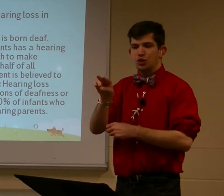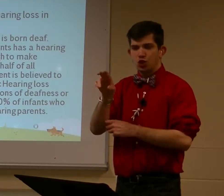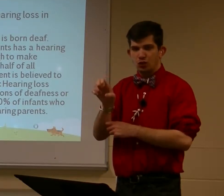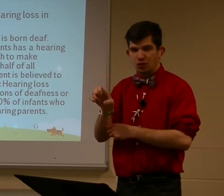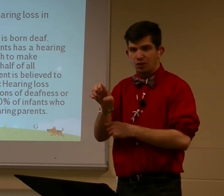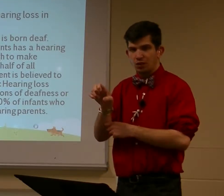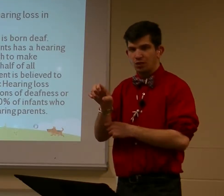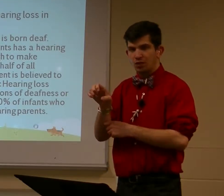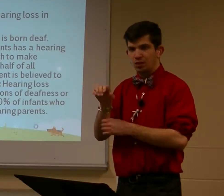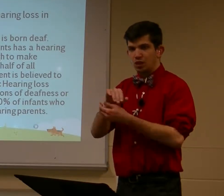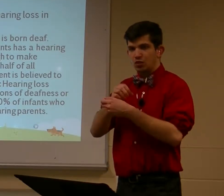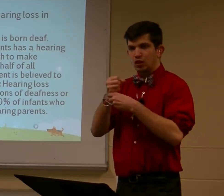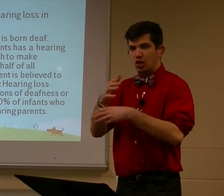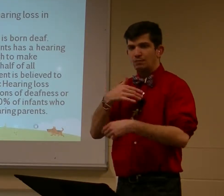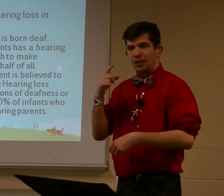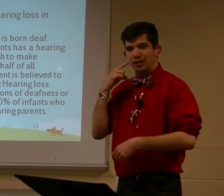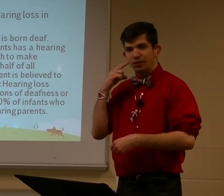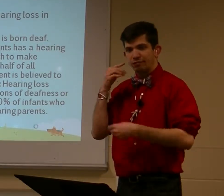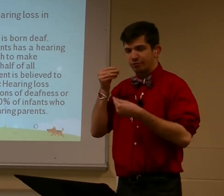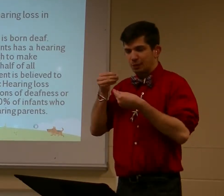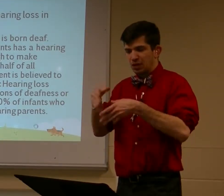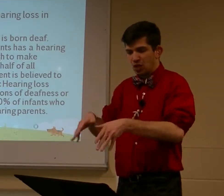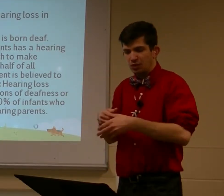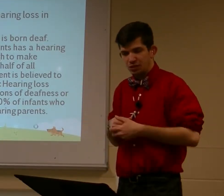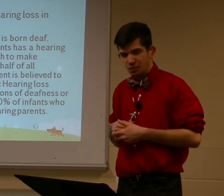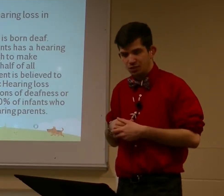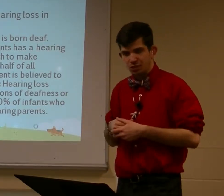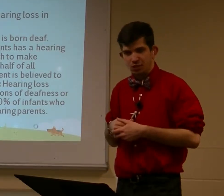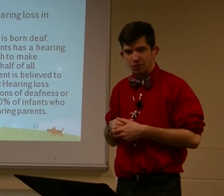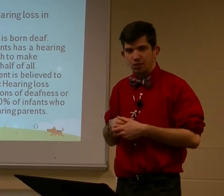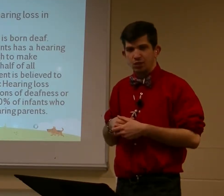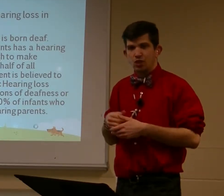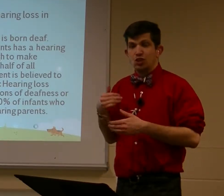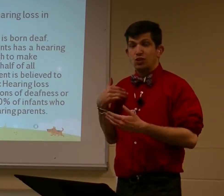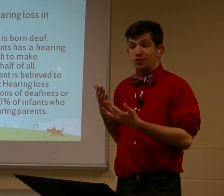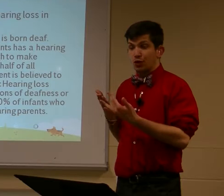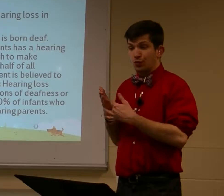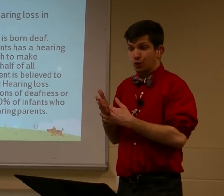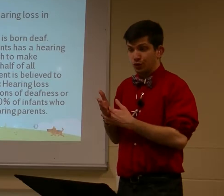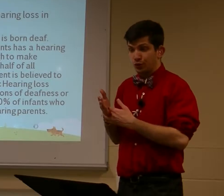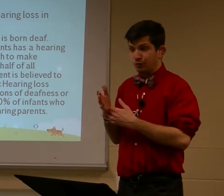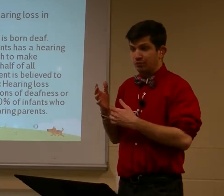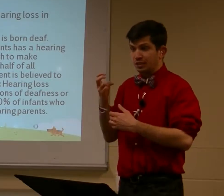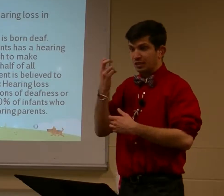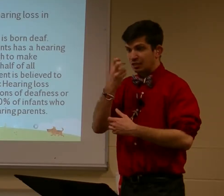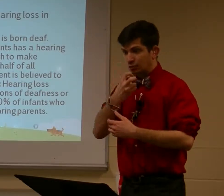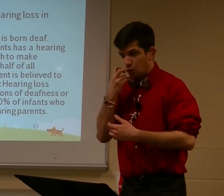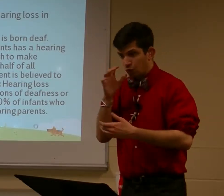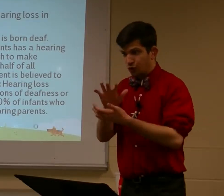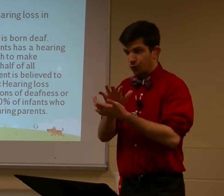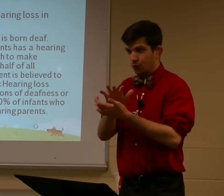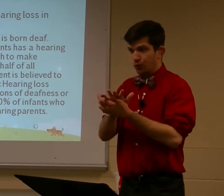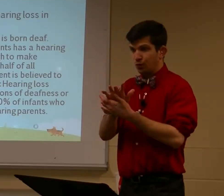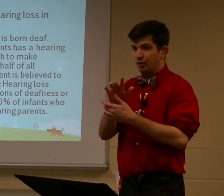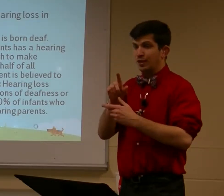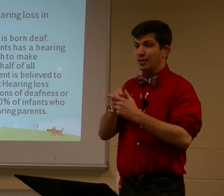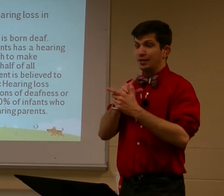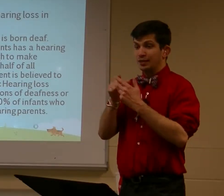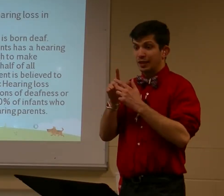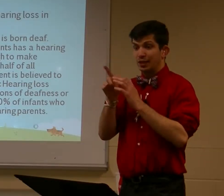nerve. That caused my hearing to be lost. So I have to go through oral school, and then later